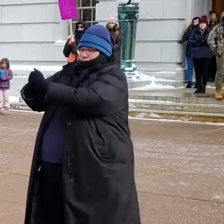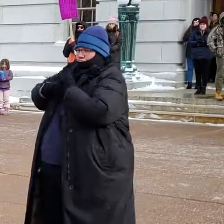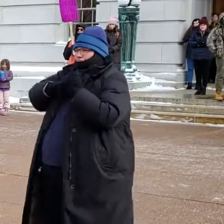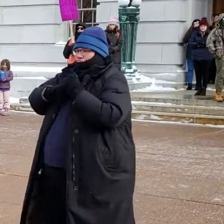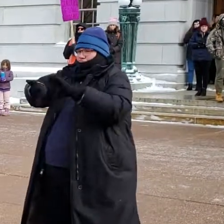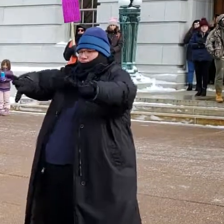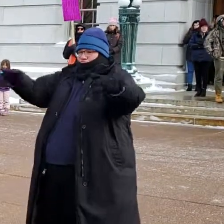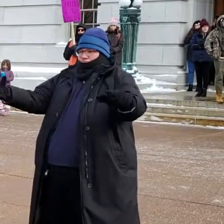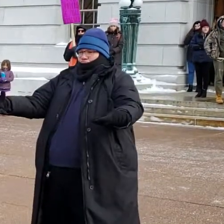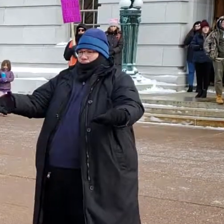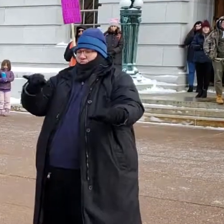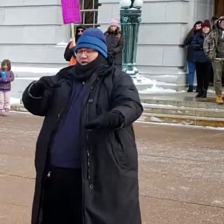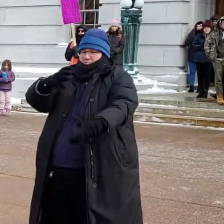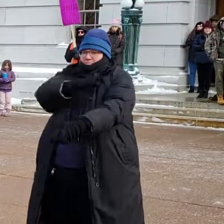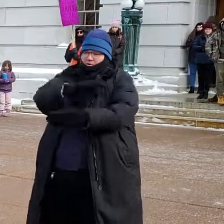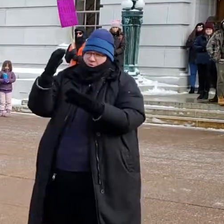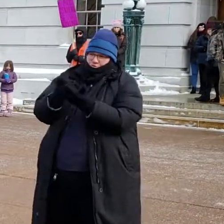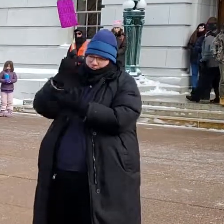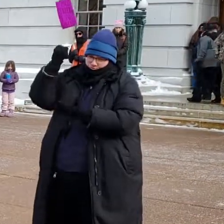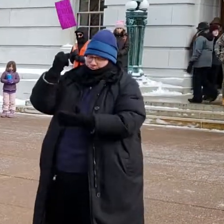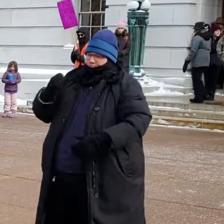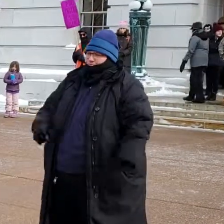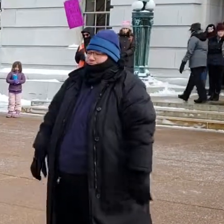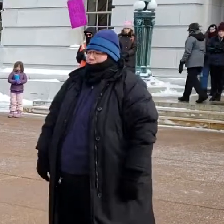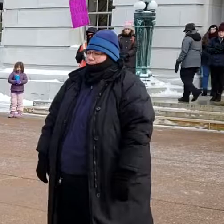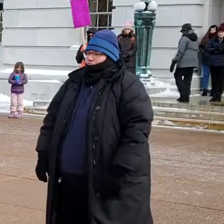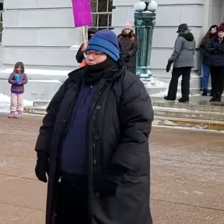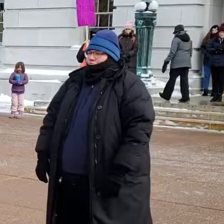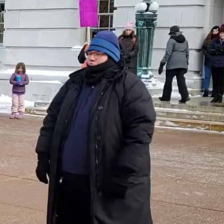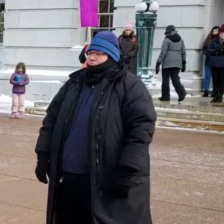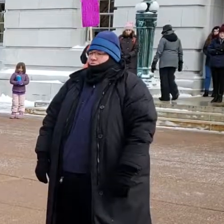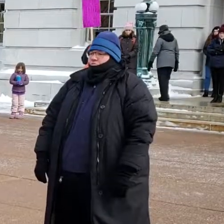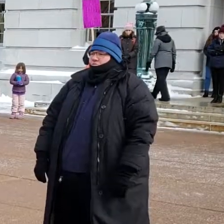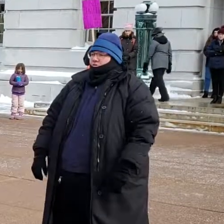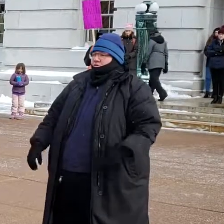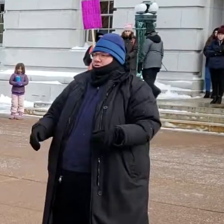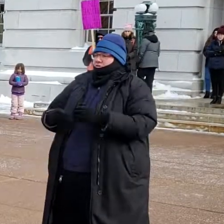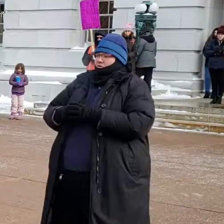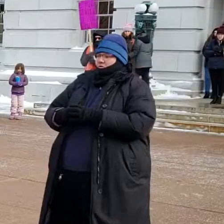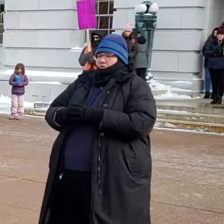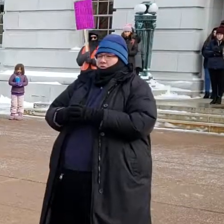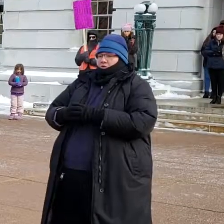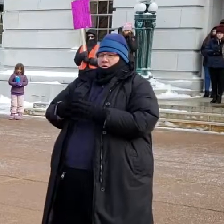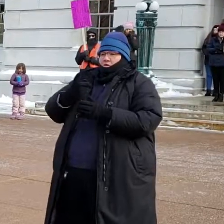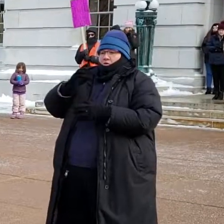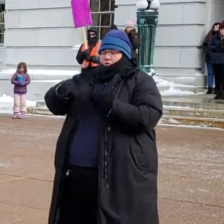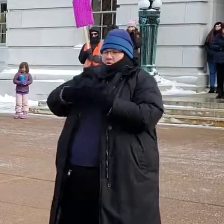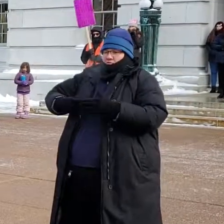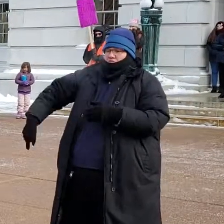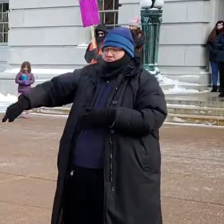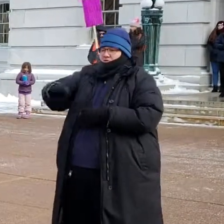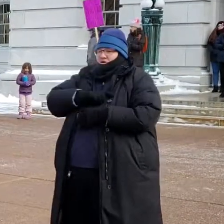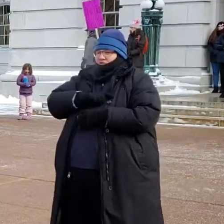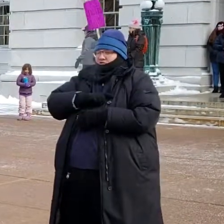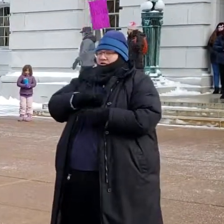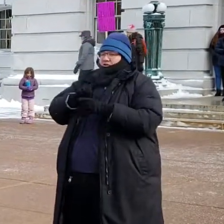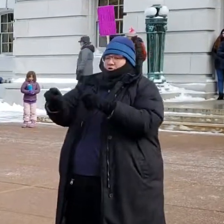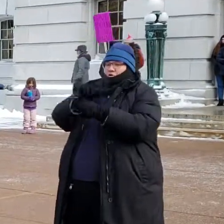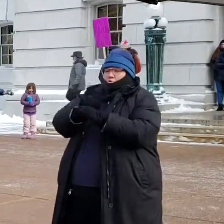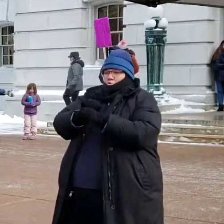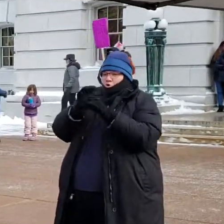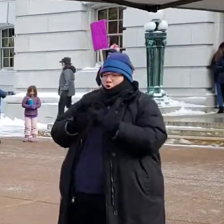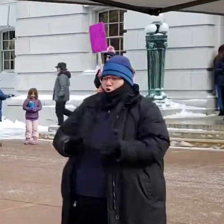It is up to all of us here today, to the unions, to the women's organizations, and other groups on the left,